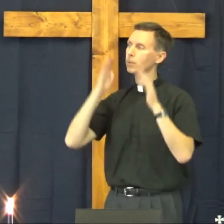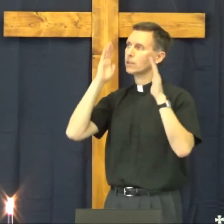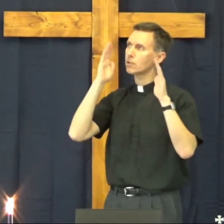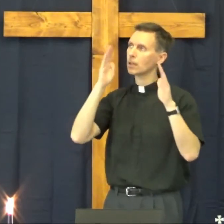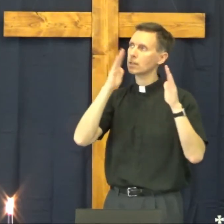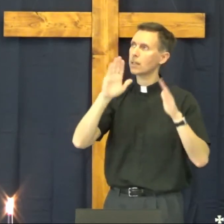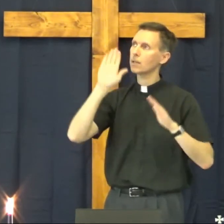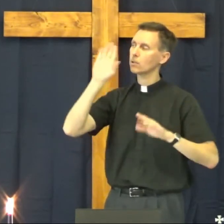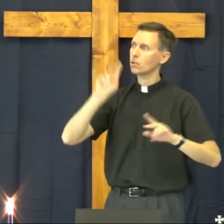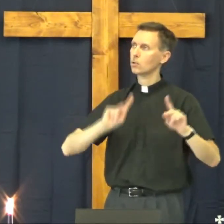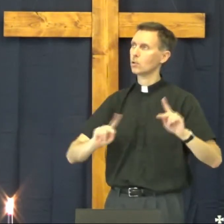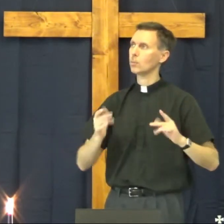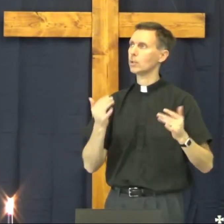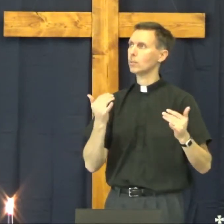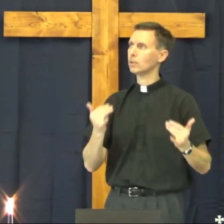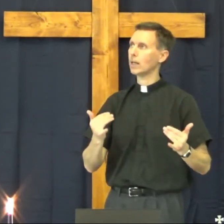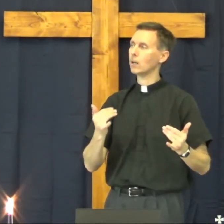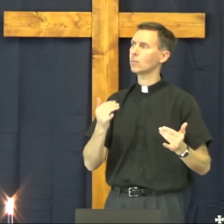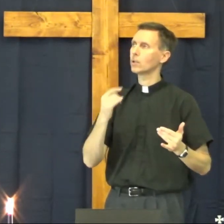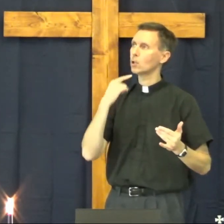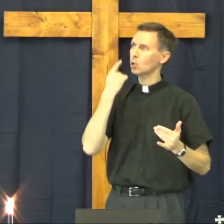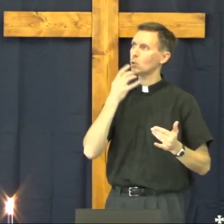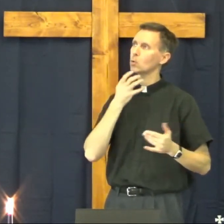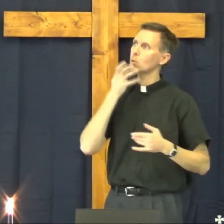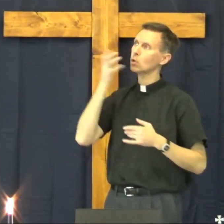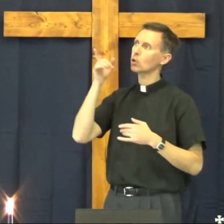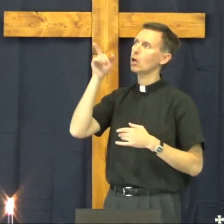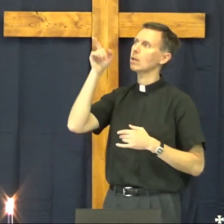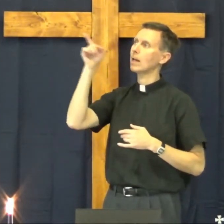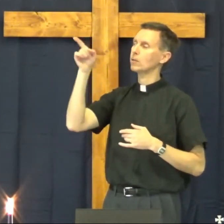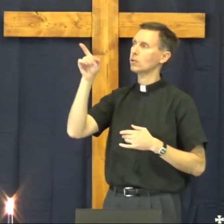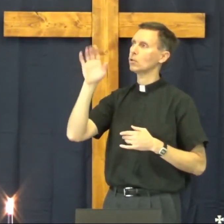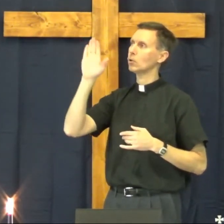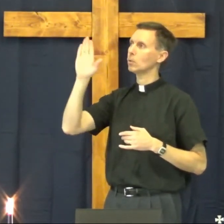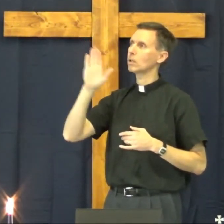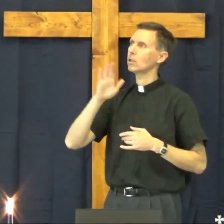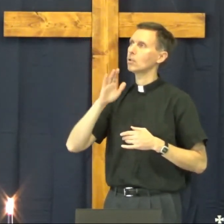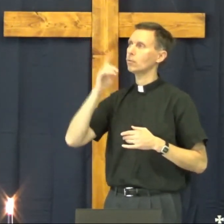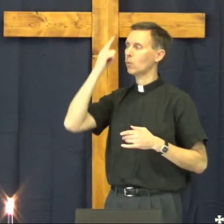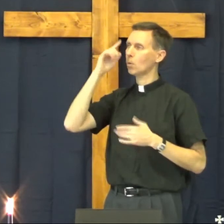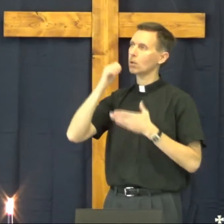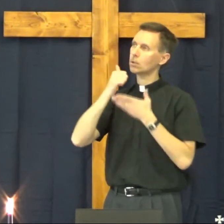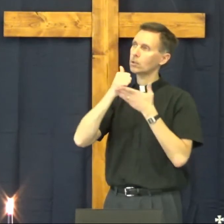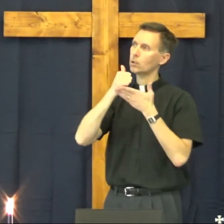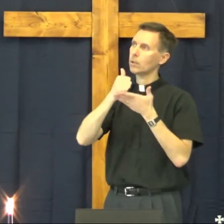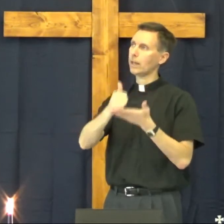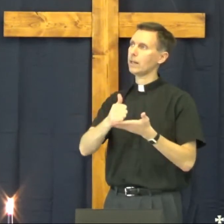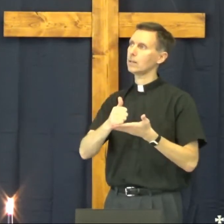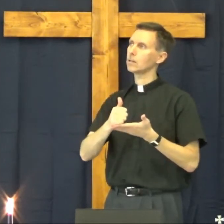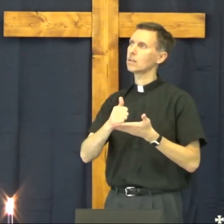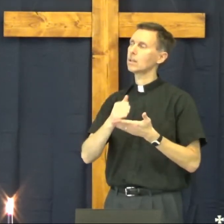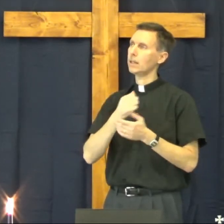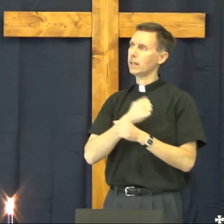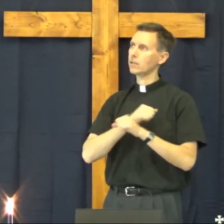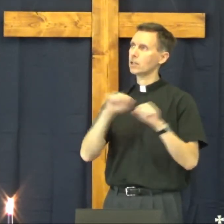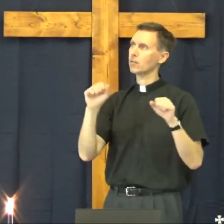Please attend to your people now, who call out to you for your aid and